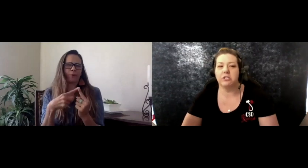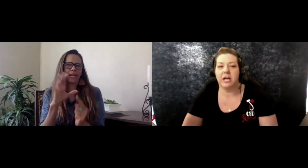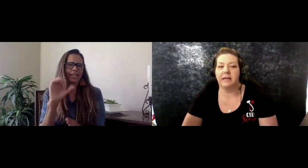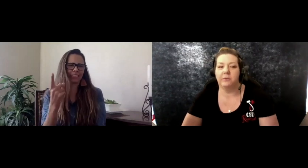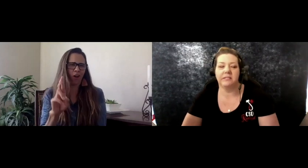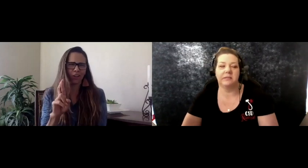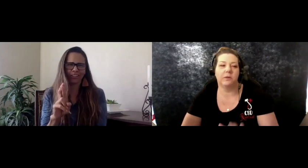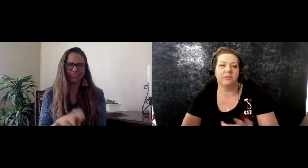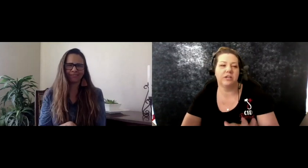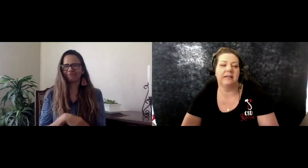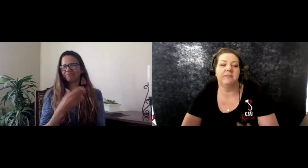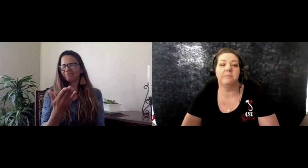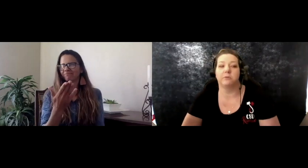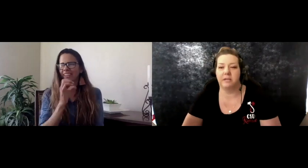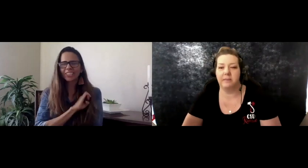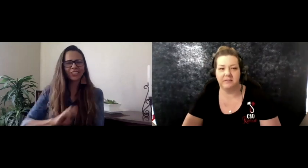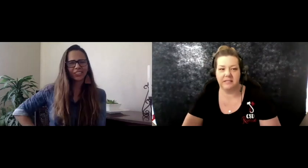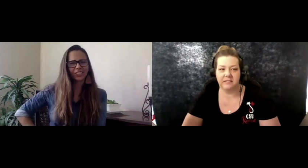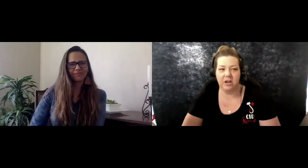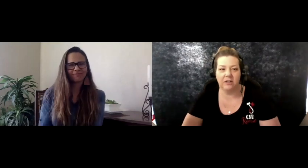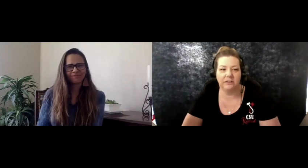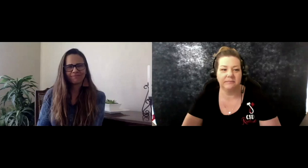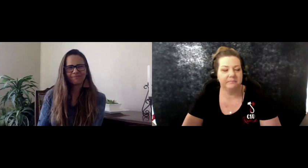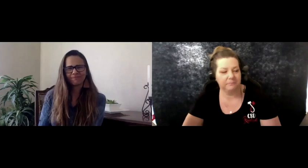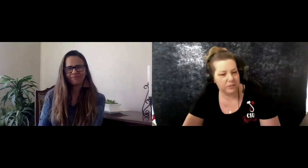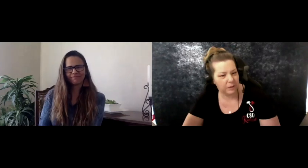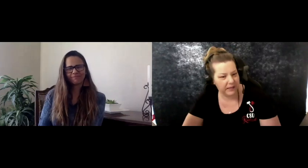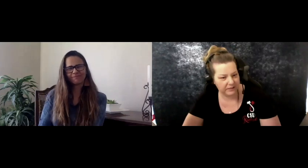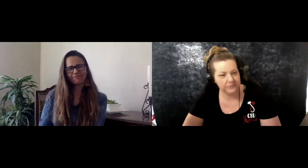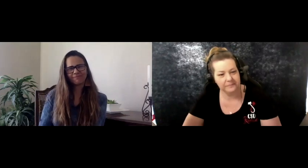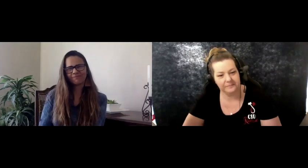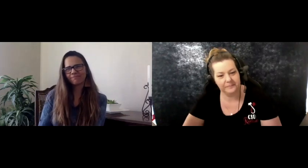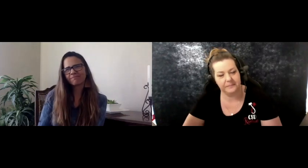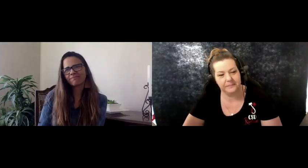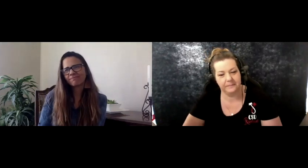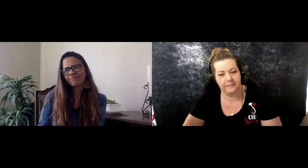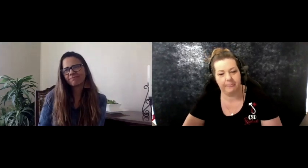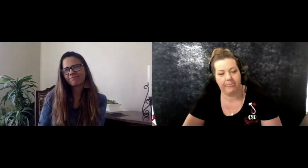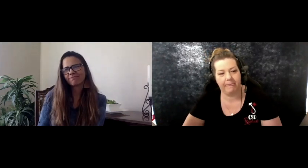your child, what does your child love the most about CSDR? We'll start with Esther.